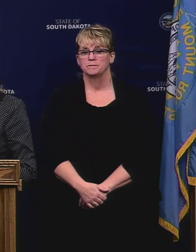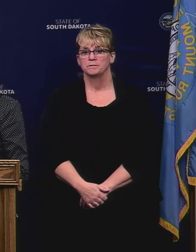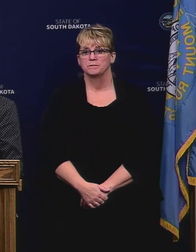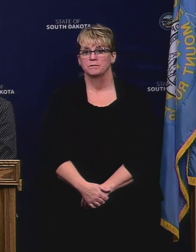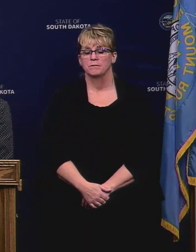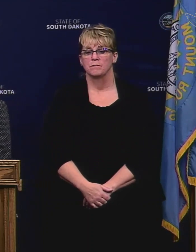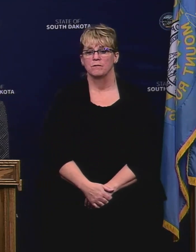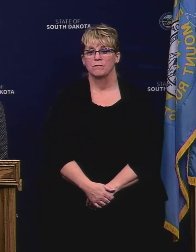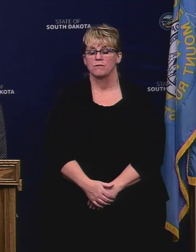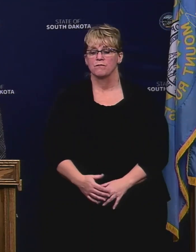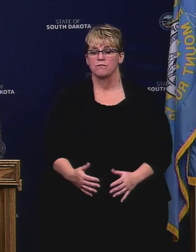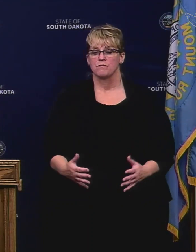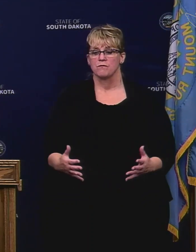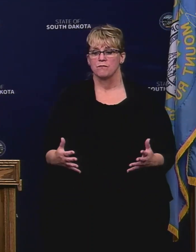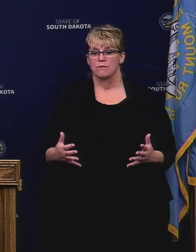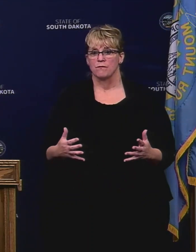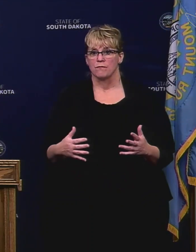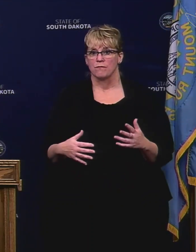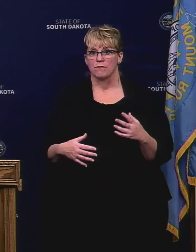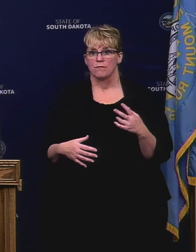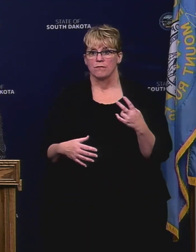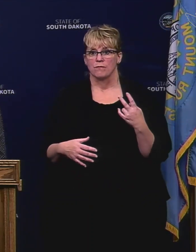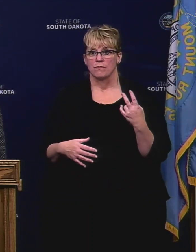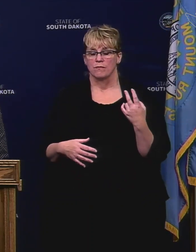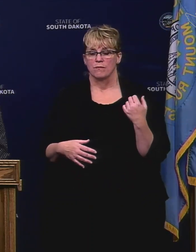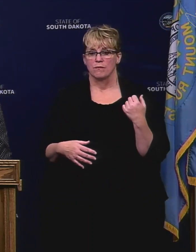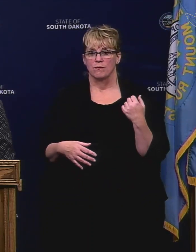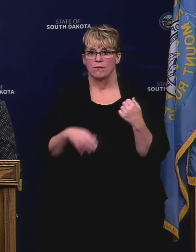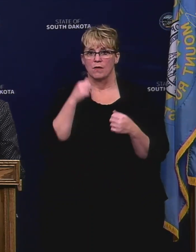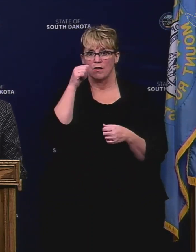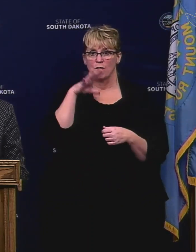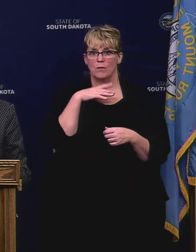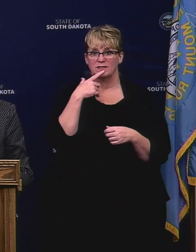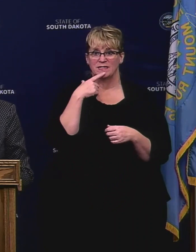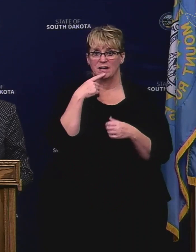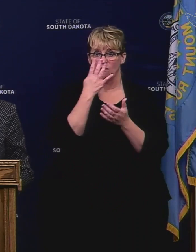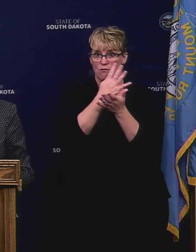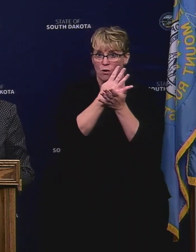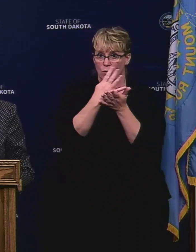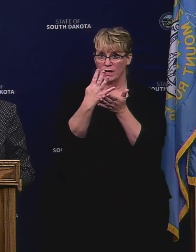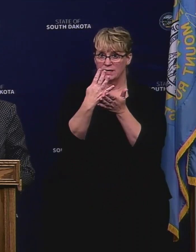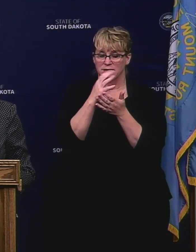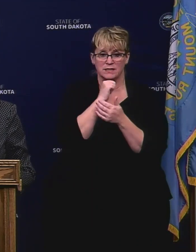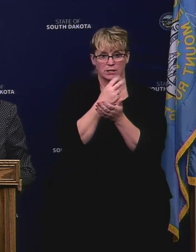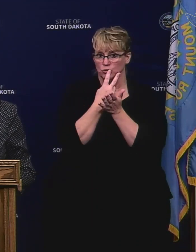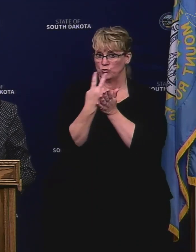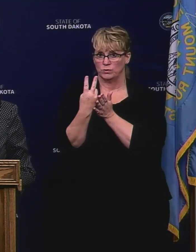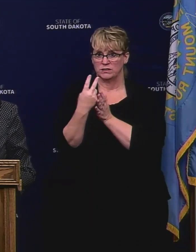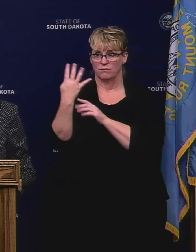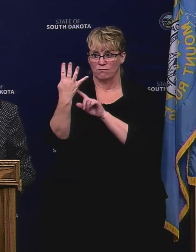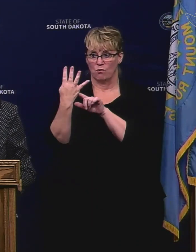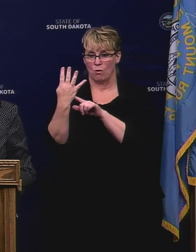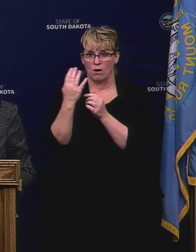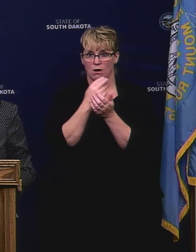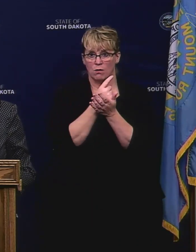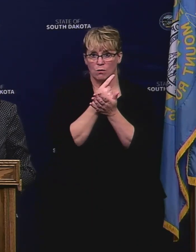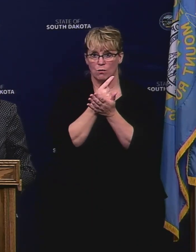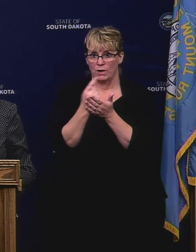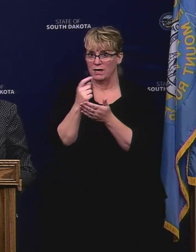And then the mass South Dakota testing, News Bell. it'll take that 4 weeks, not a 2-week process for the mass